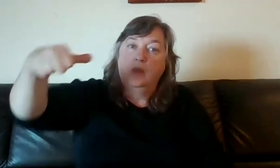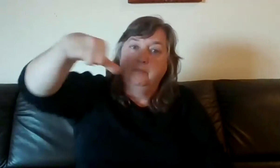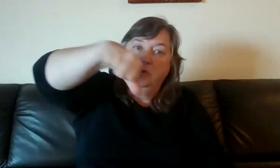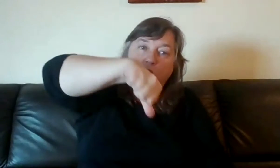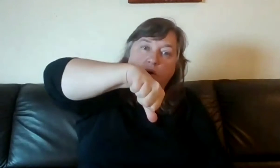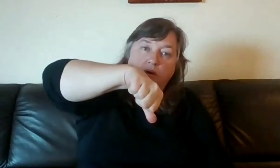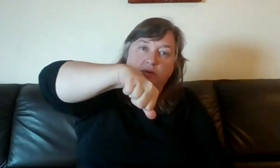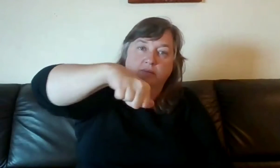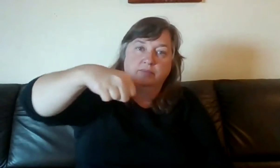Pour.